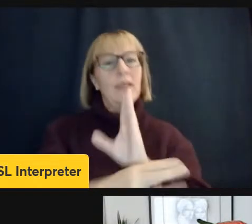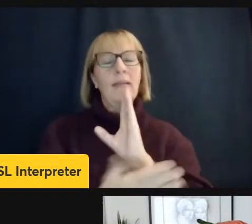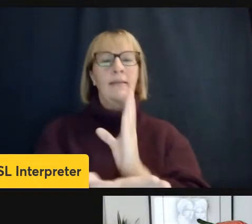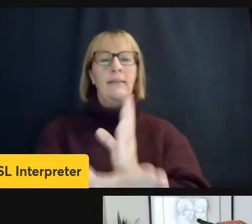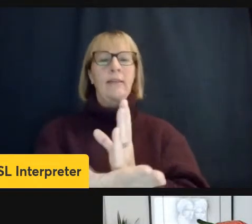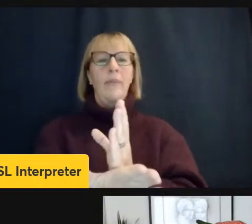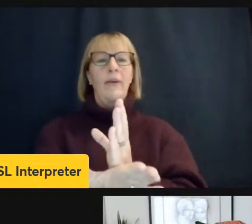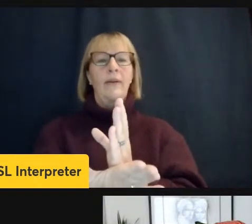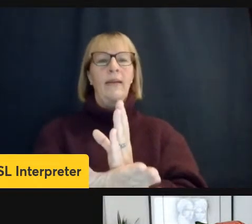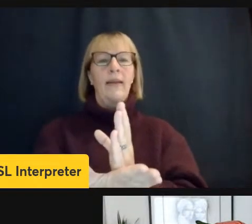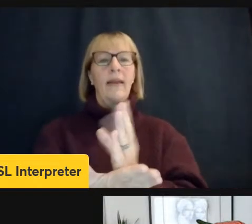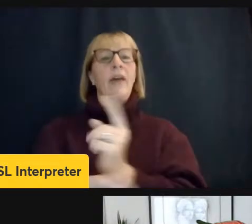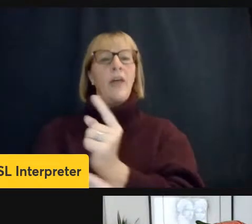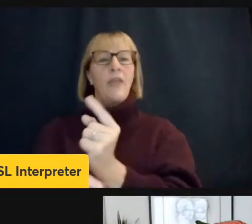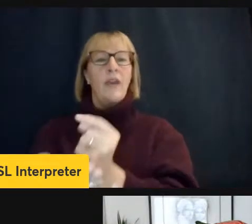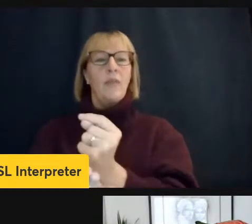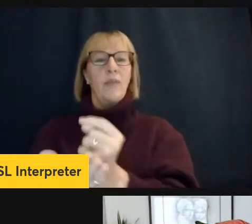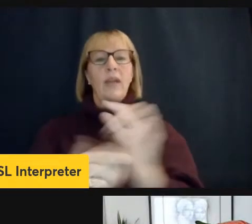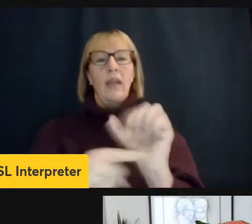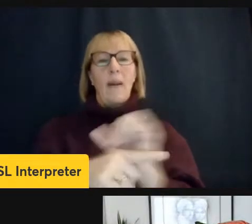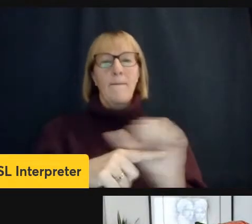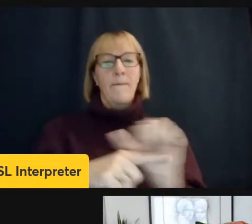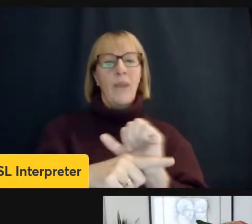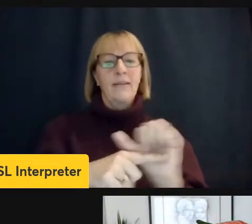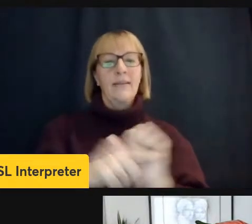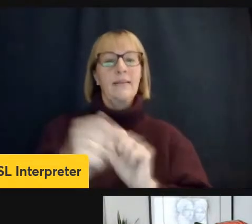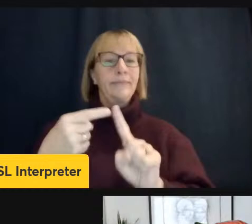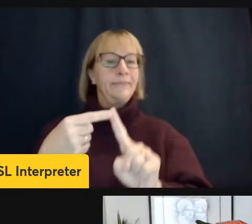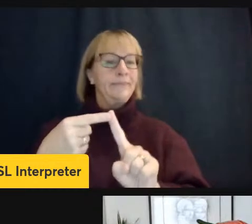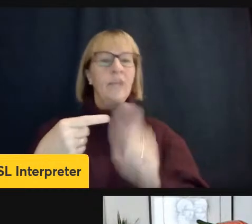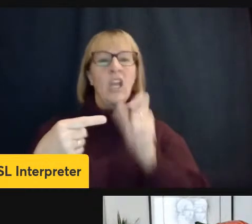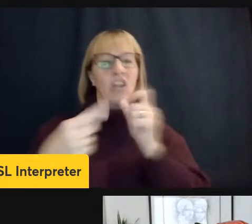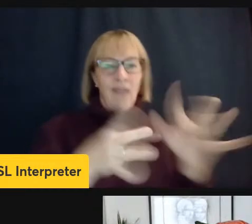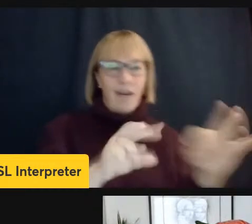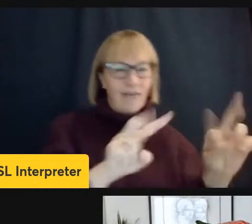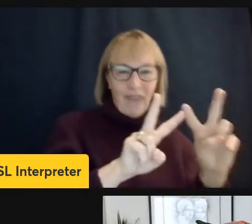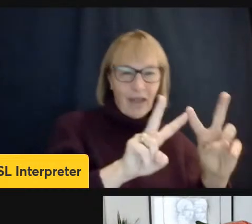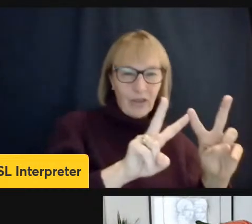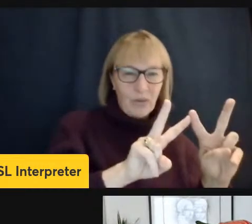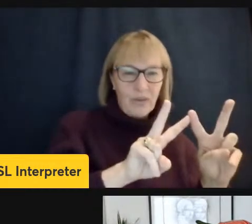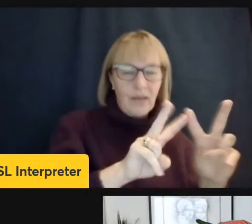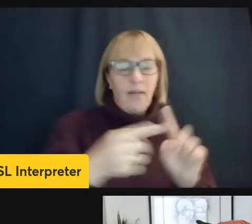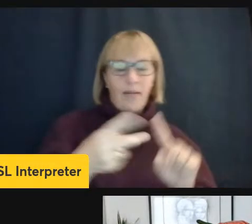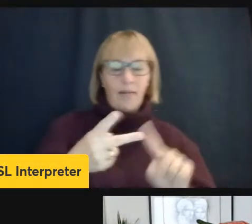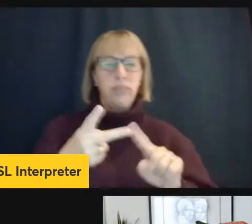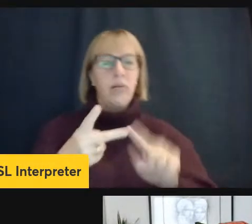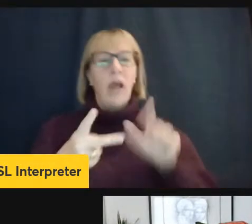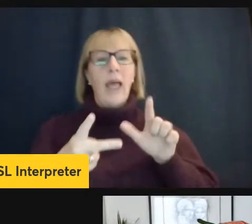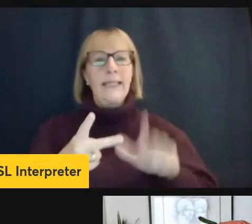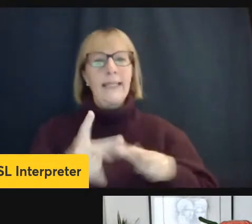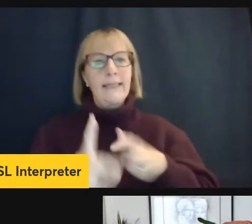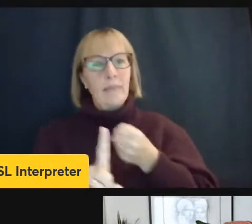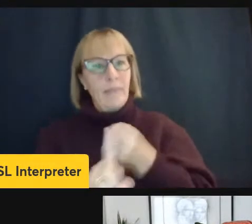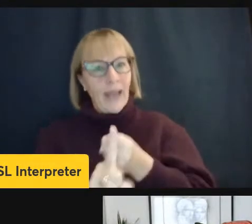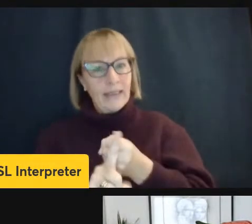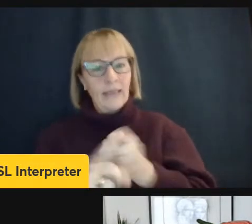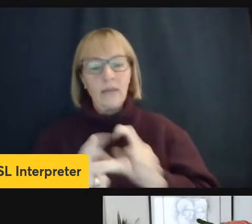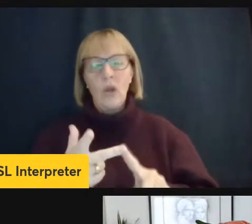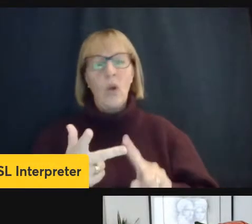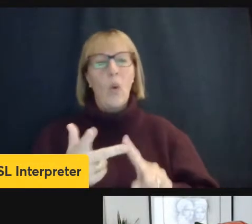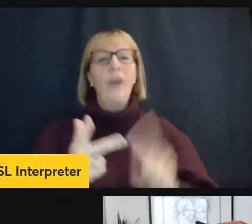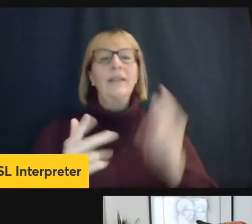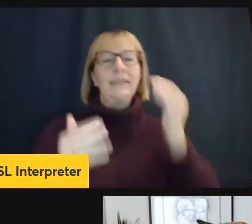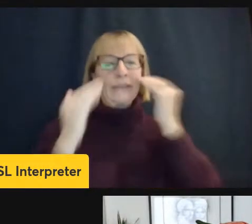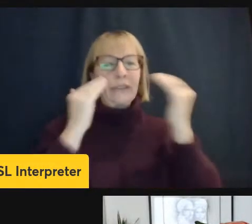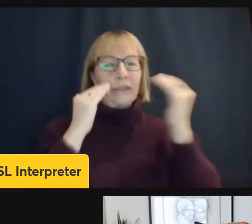or therapeutic practice that does not have value, has found to be less effective than an existing one, or is known to